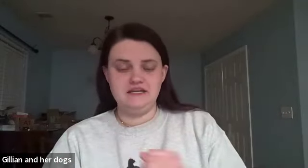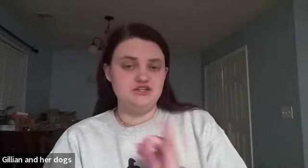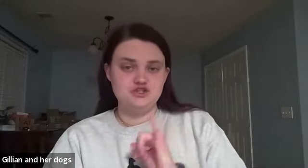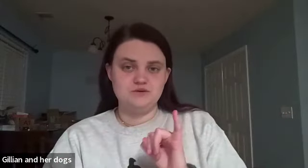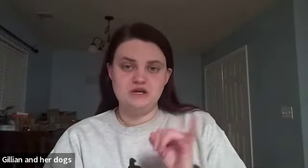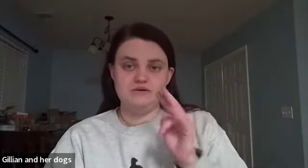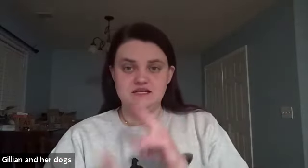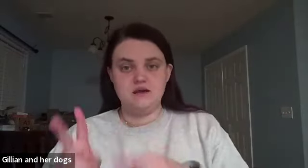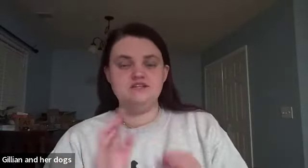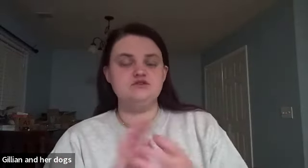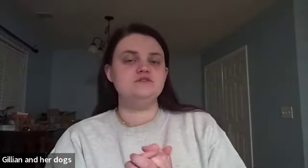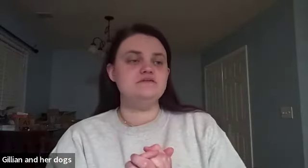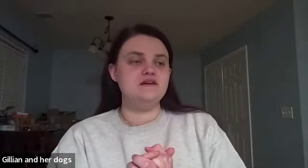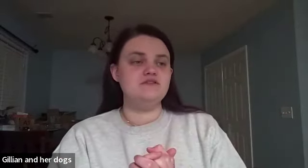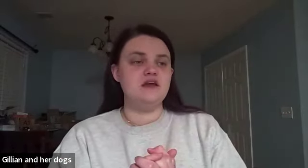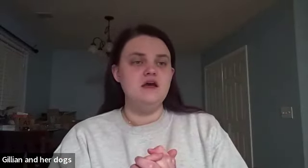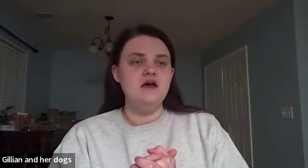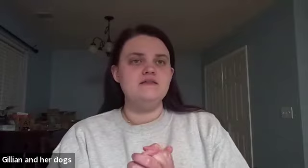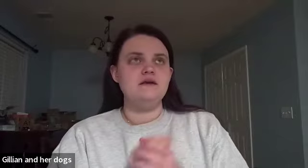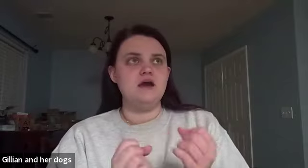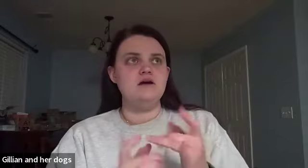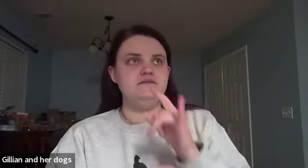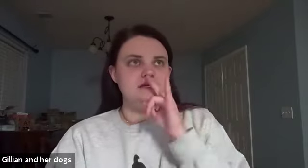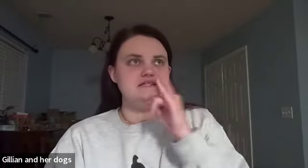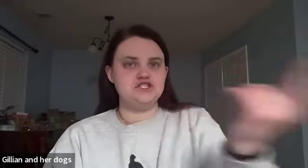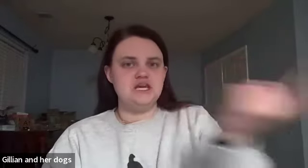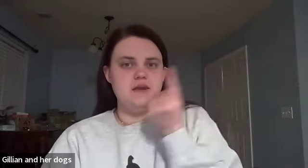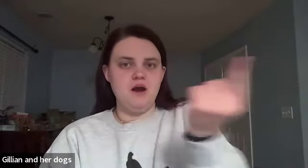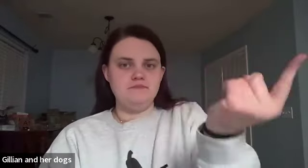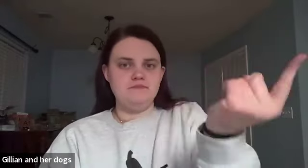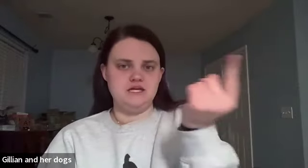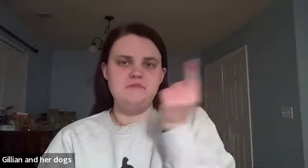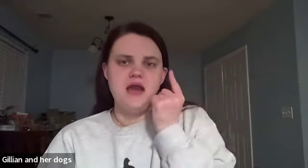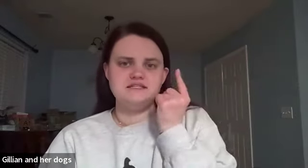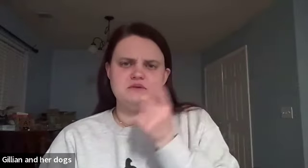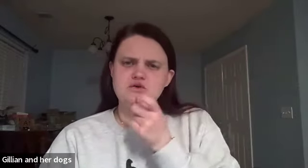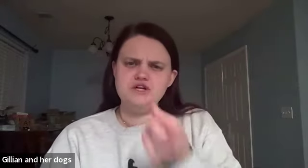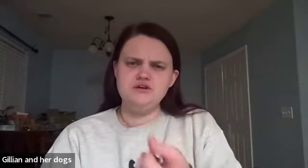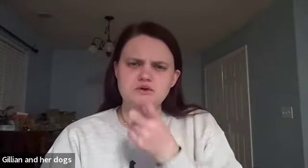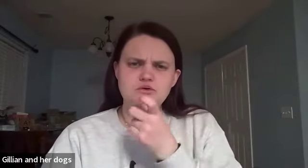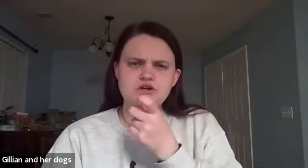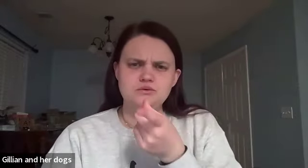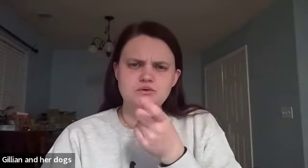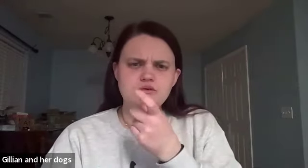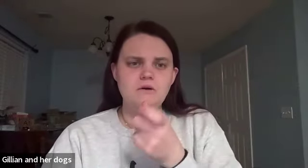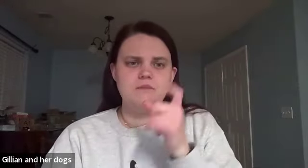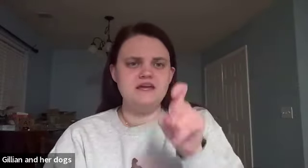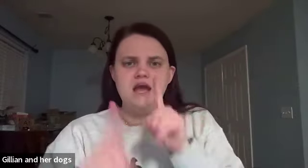like internship, when I was like coming to observe and everything, the amount of kids that just came up to me and kept asking me, "Who are you? Who are you? Who are you?" I mean, they